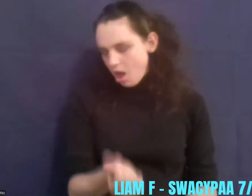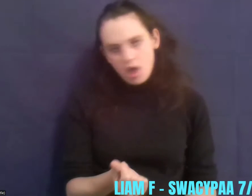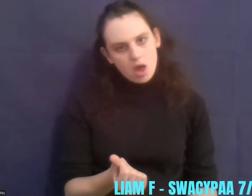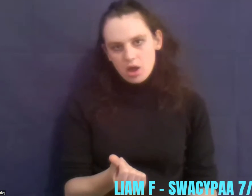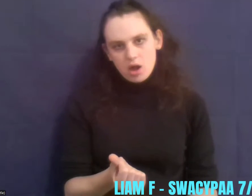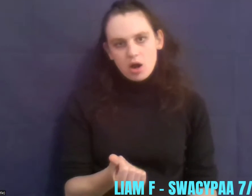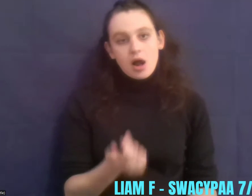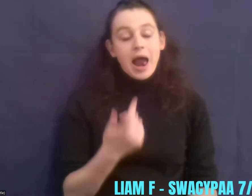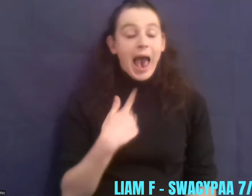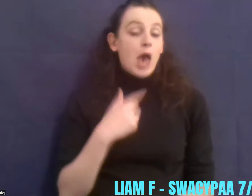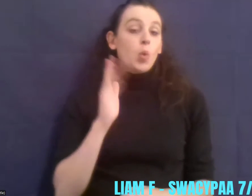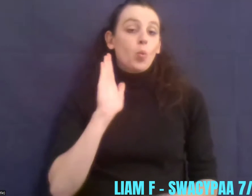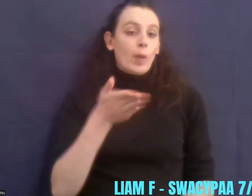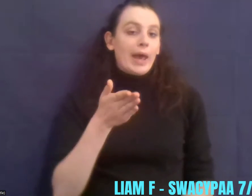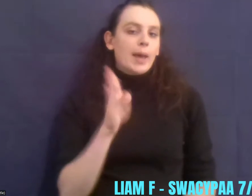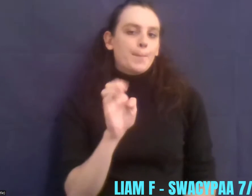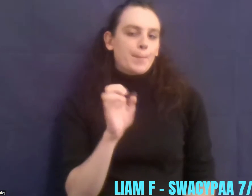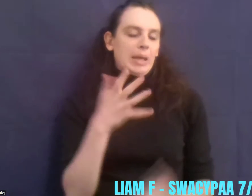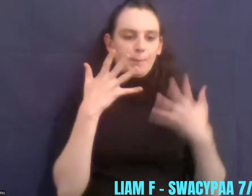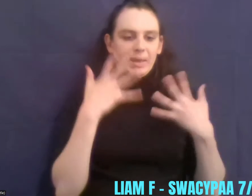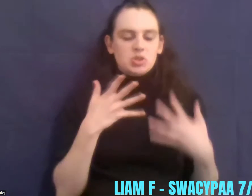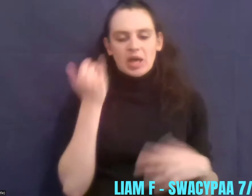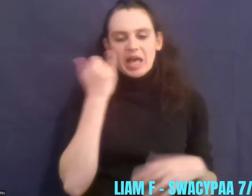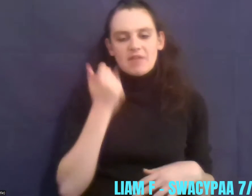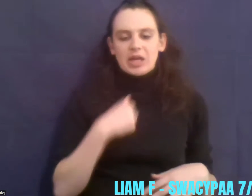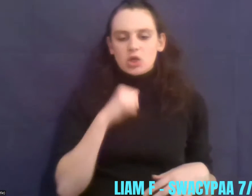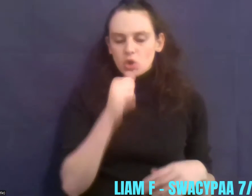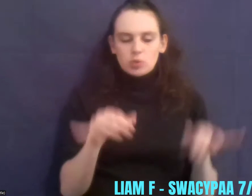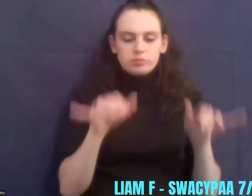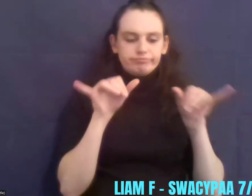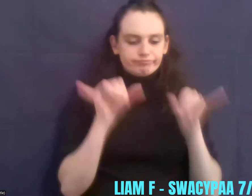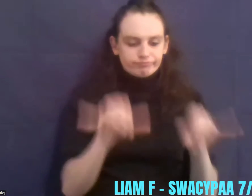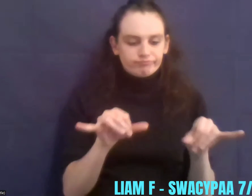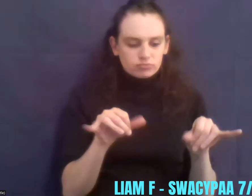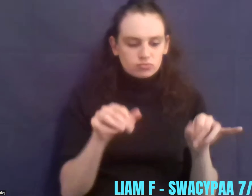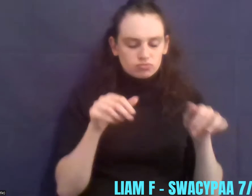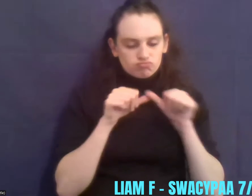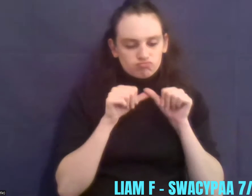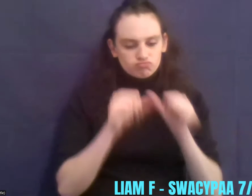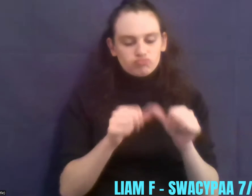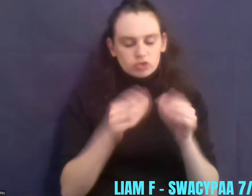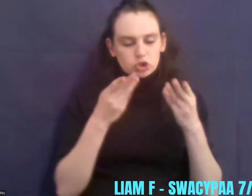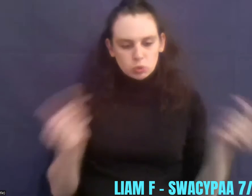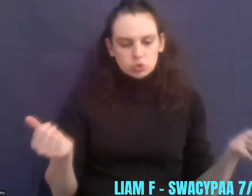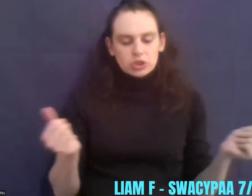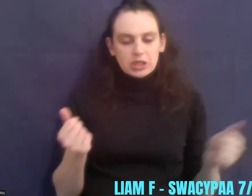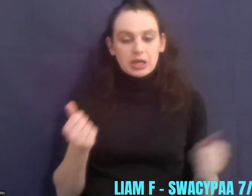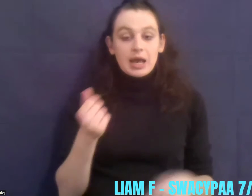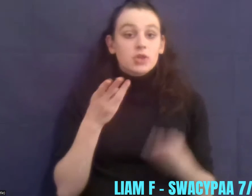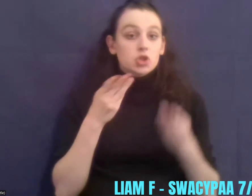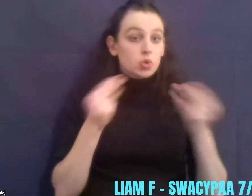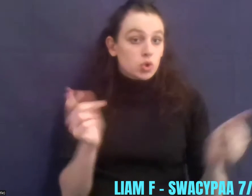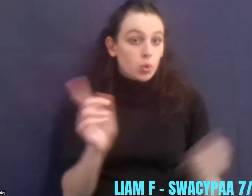will be miserable if I don't stay in the solution. And the solution to me is in the 12 steps of Alcoholics